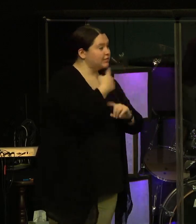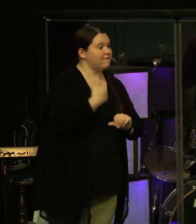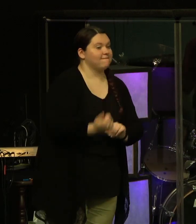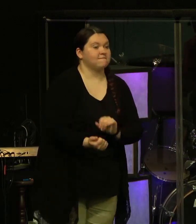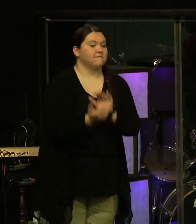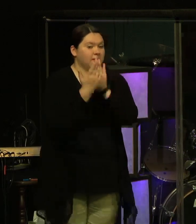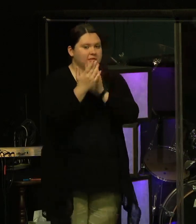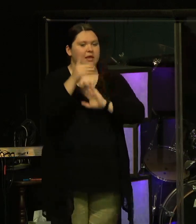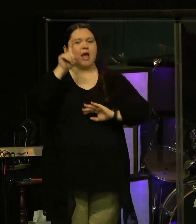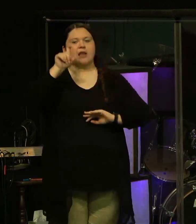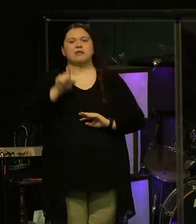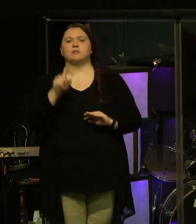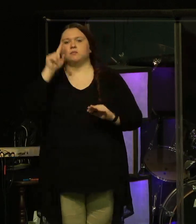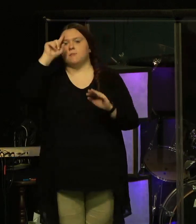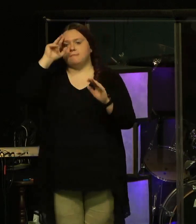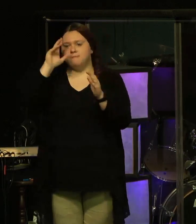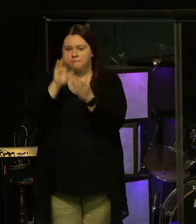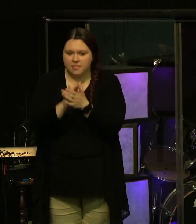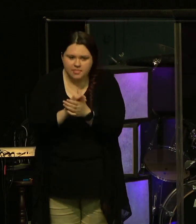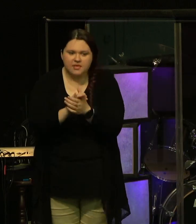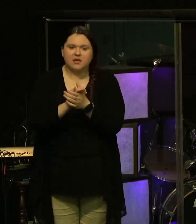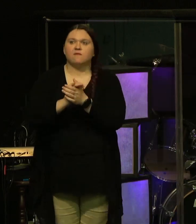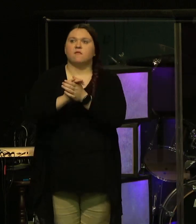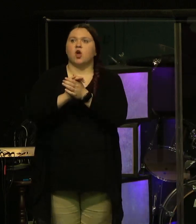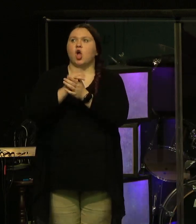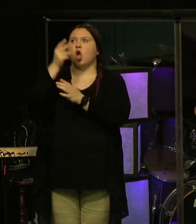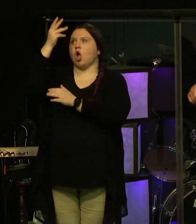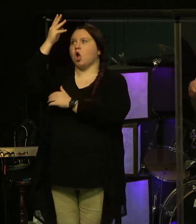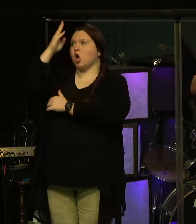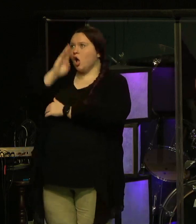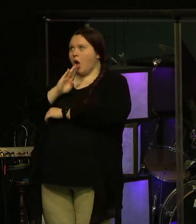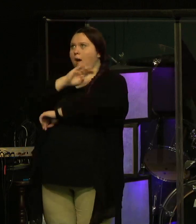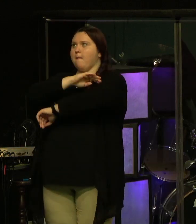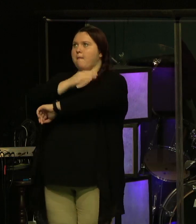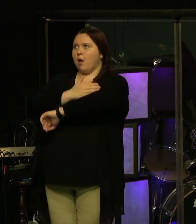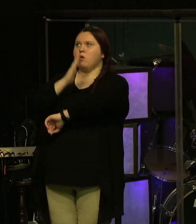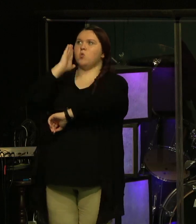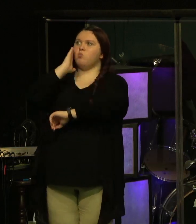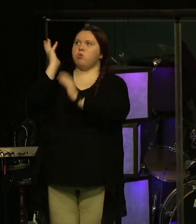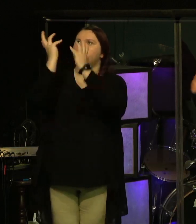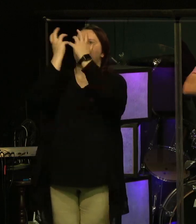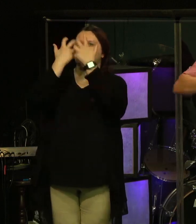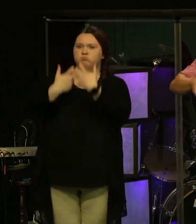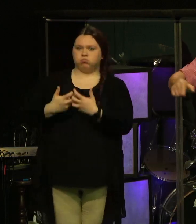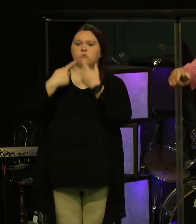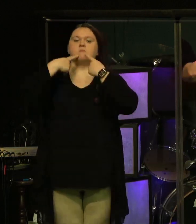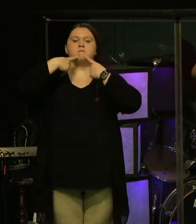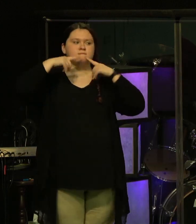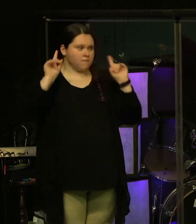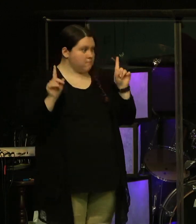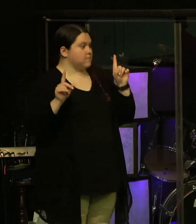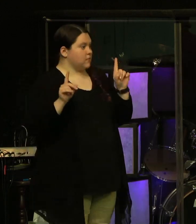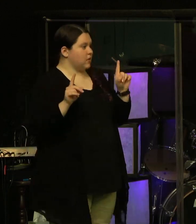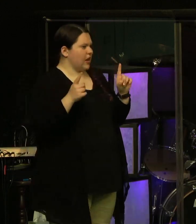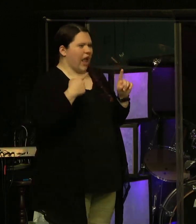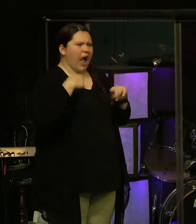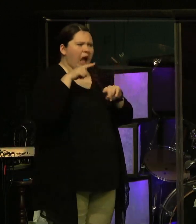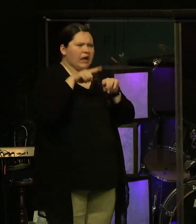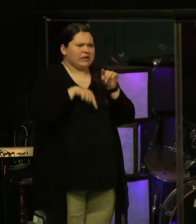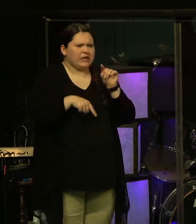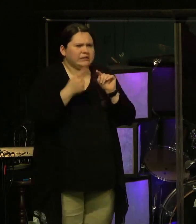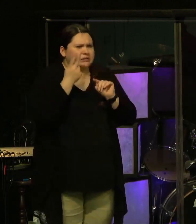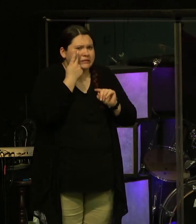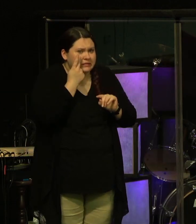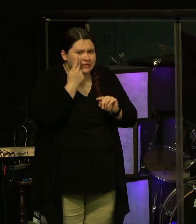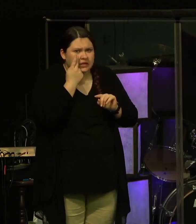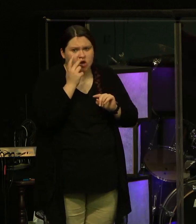to believe that God's power is working on my behalf. Even if I can't see any